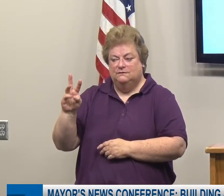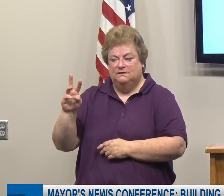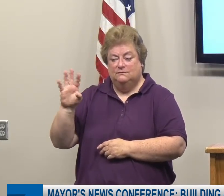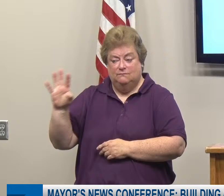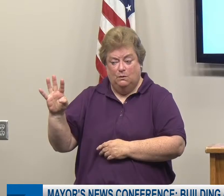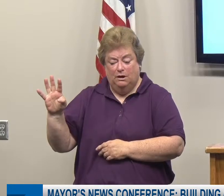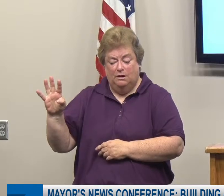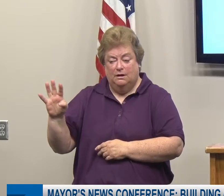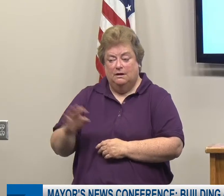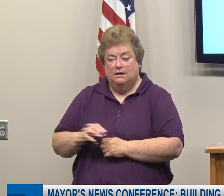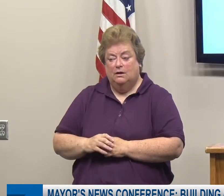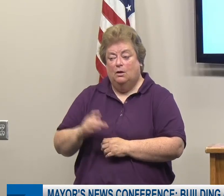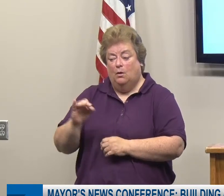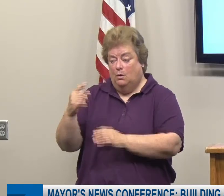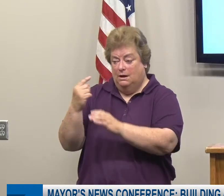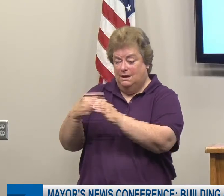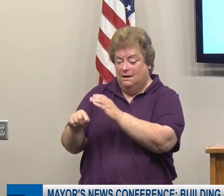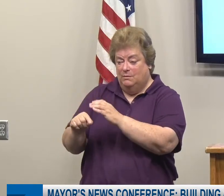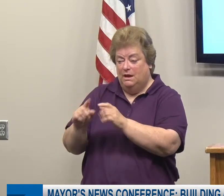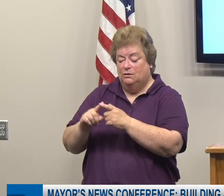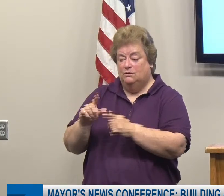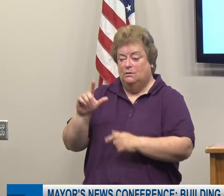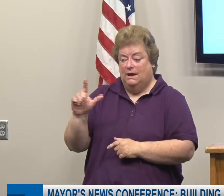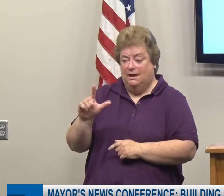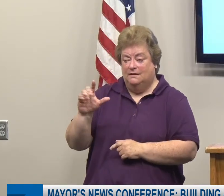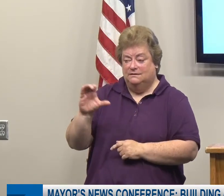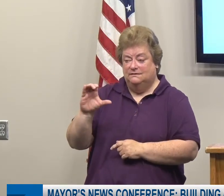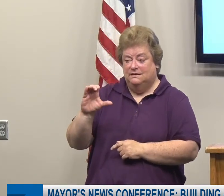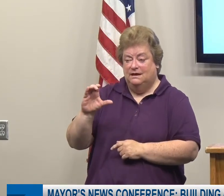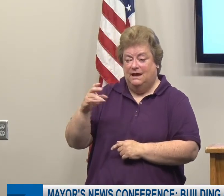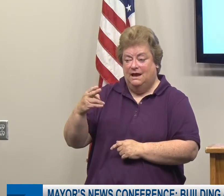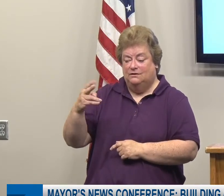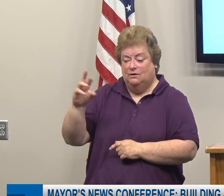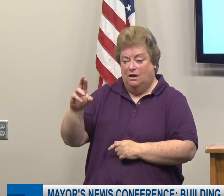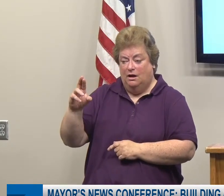402-441-7264, by sending an email to